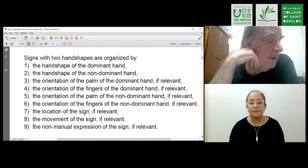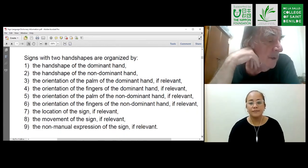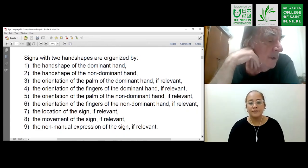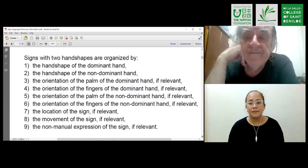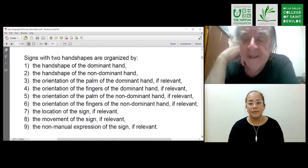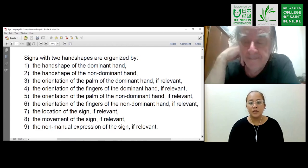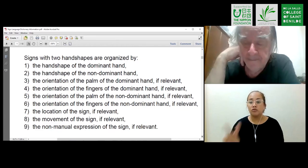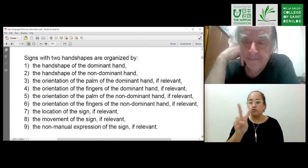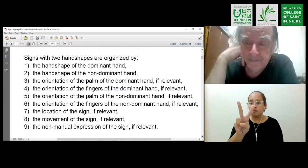2:50.